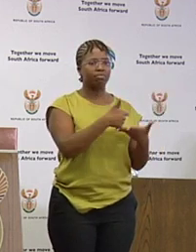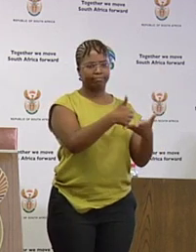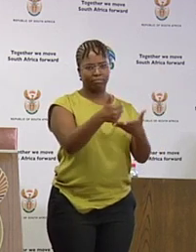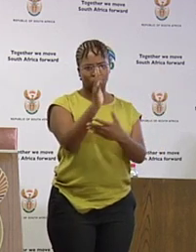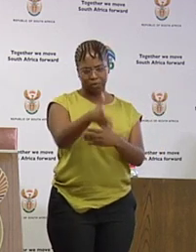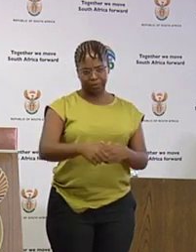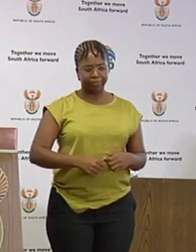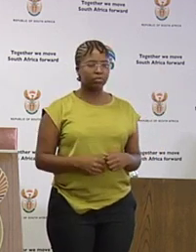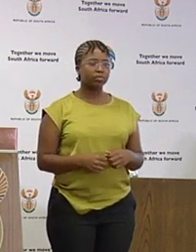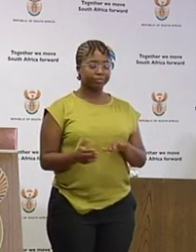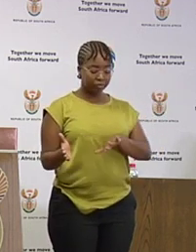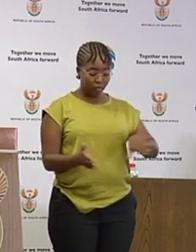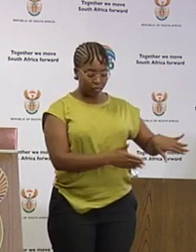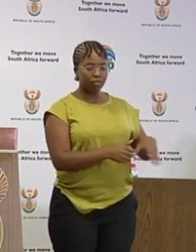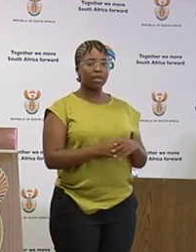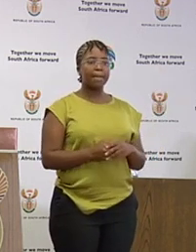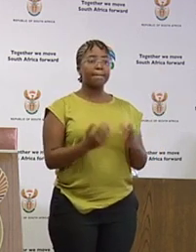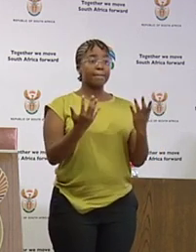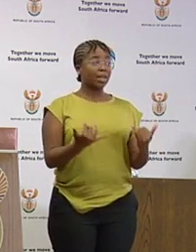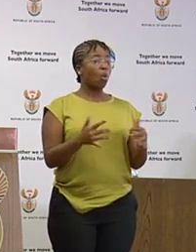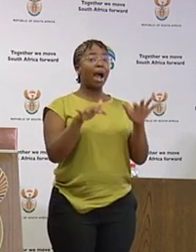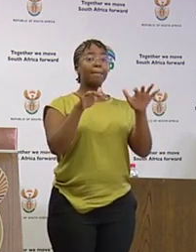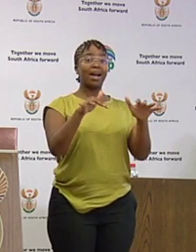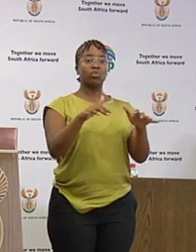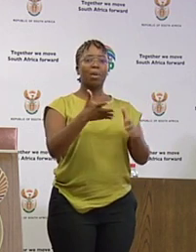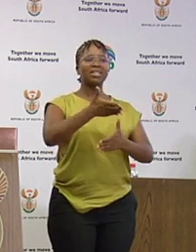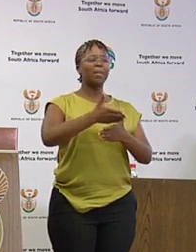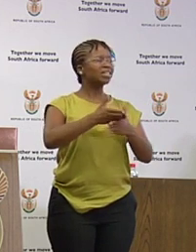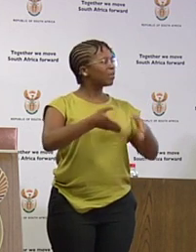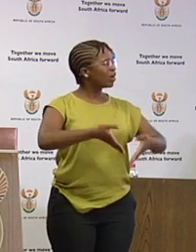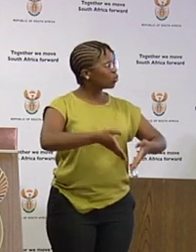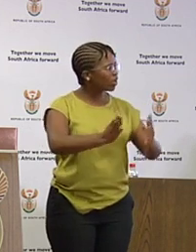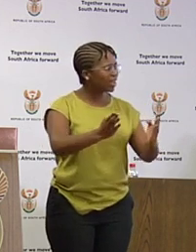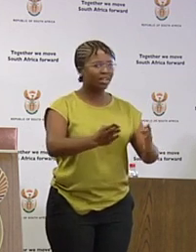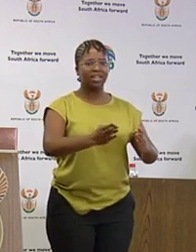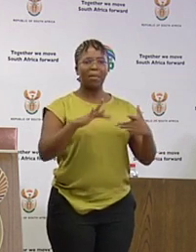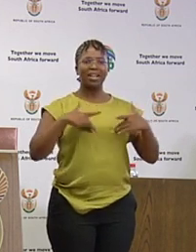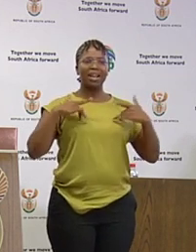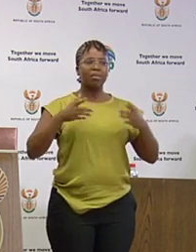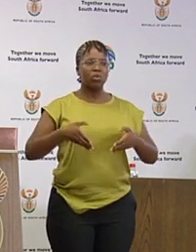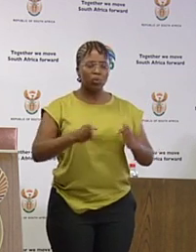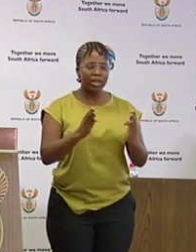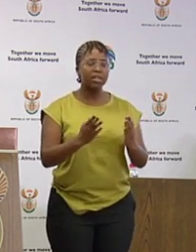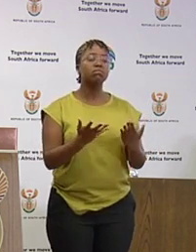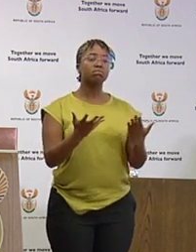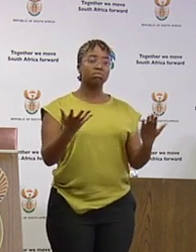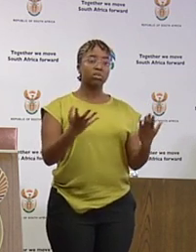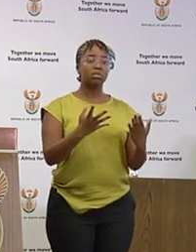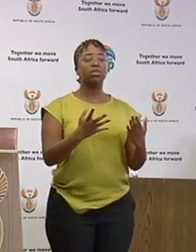With regard to shelters for persons living and working on the streets, we have directed and requested